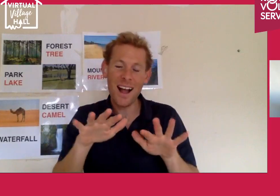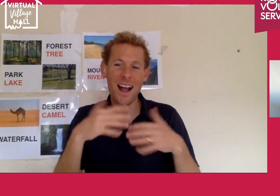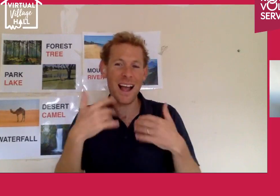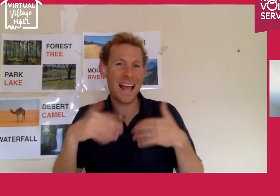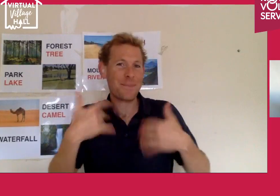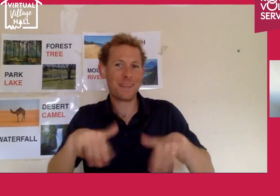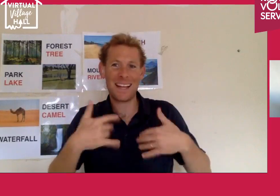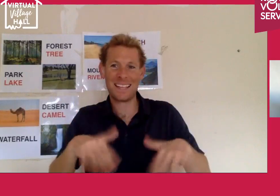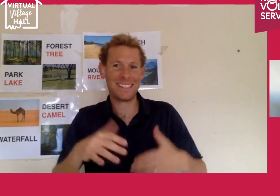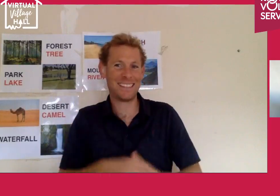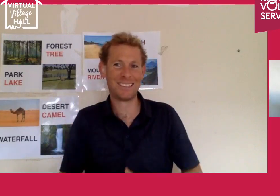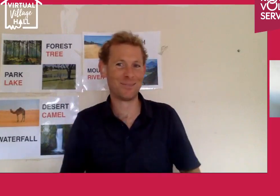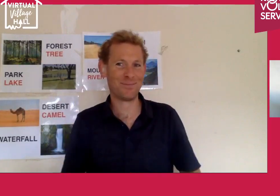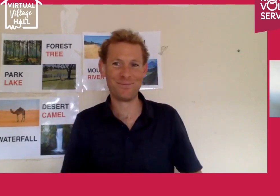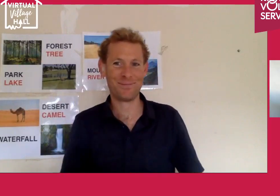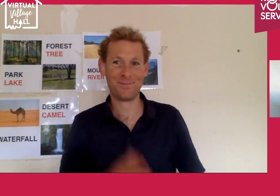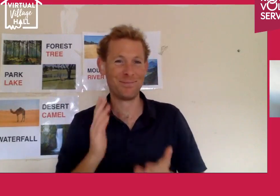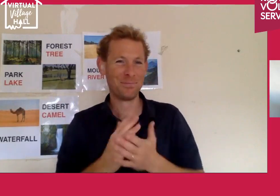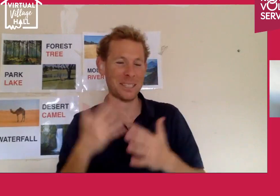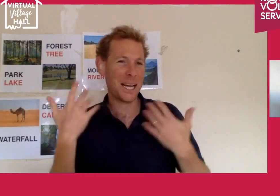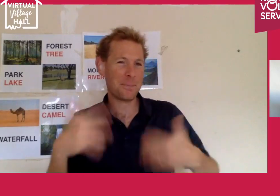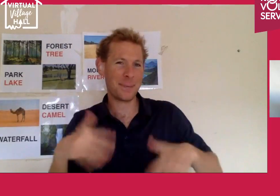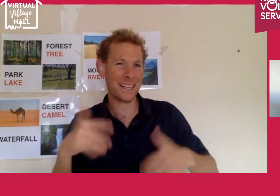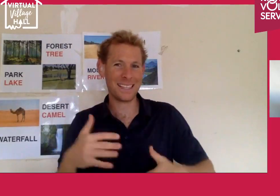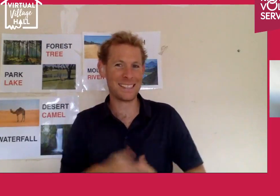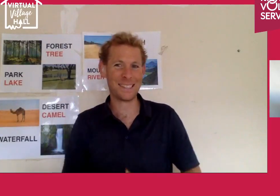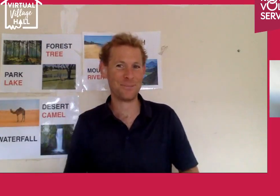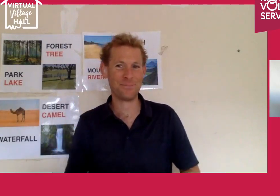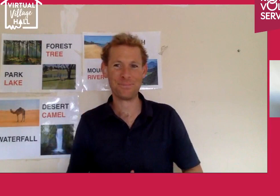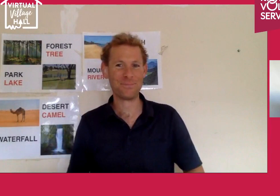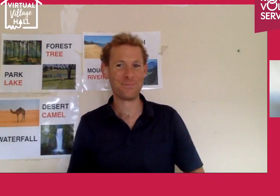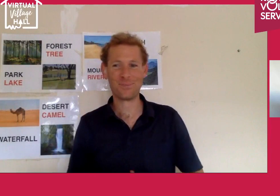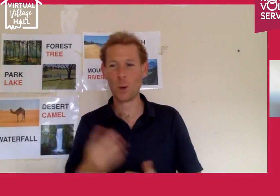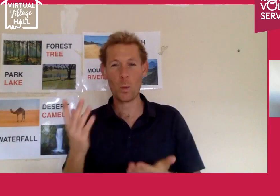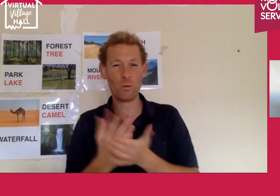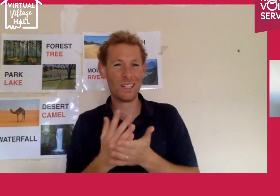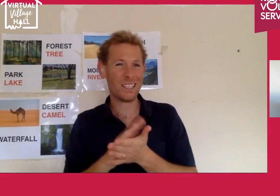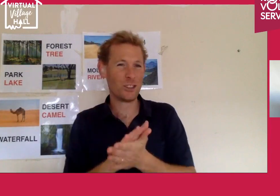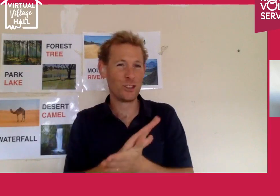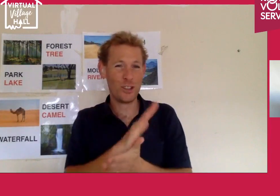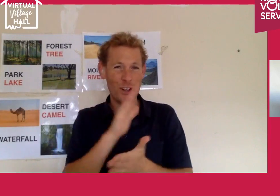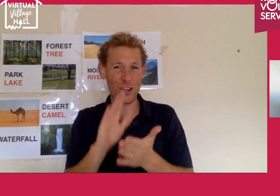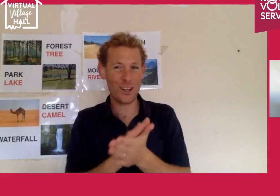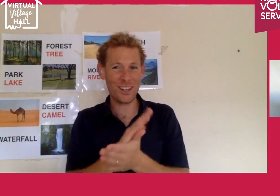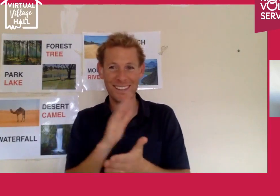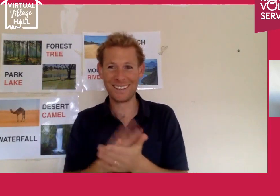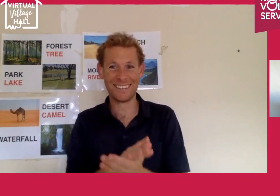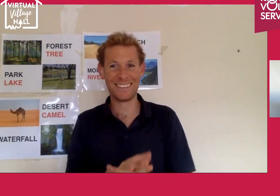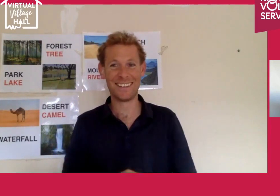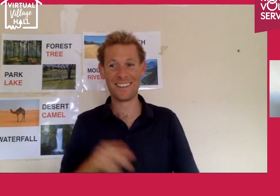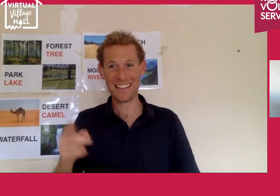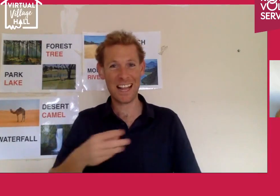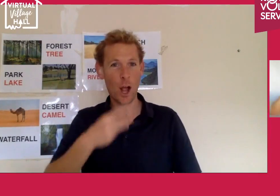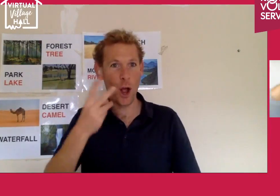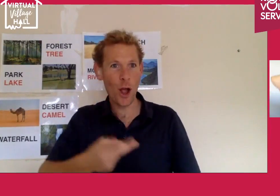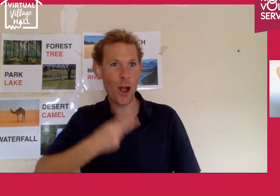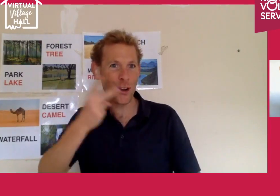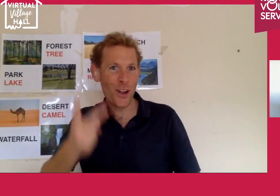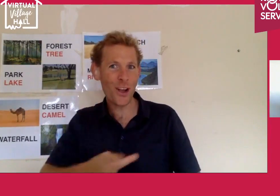absolutely mesmerized all the way through. It was amazing. She sat still and watched the whole of the performance. So I enjoyed it